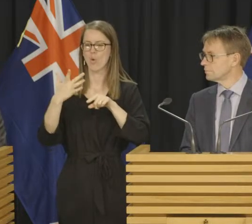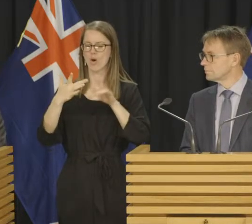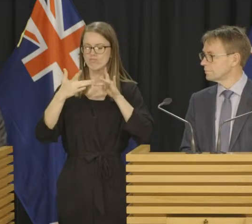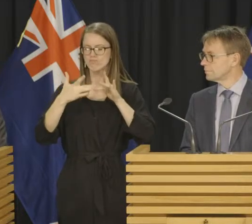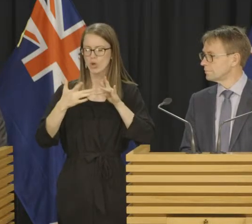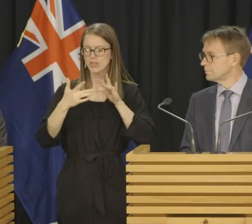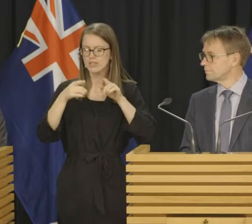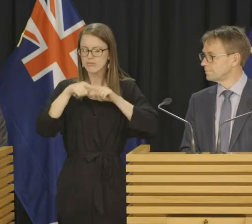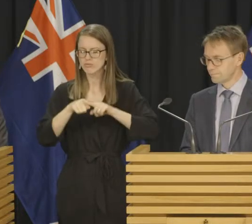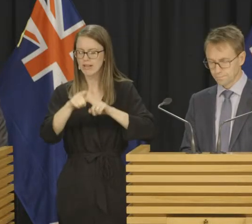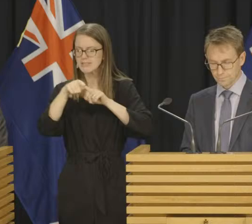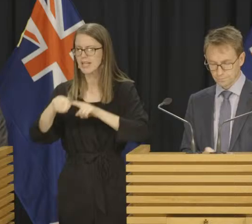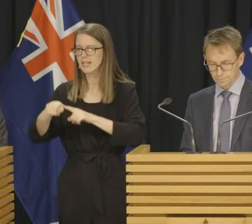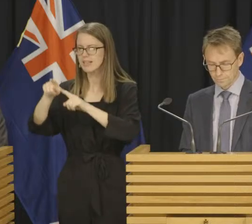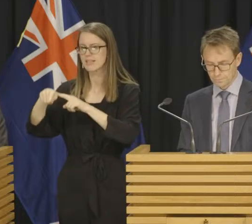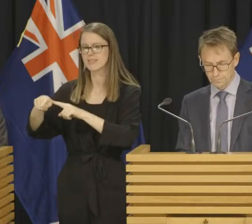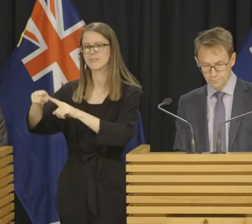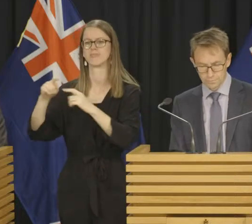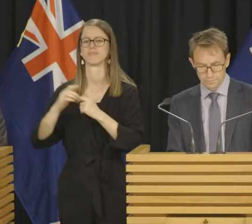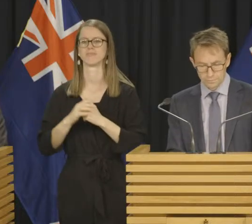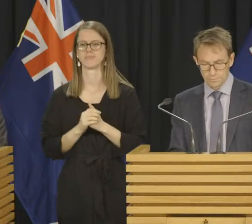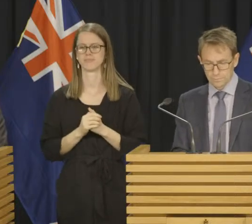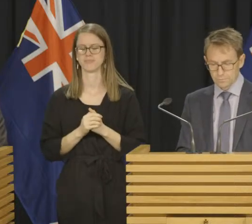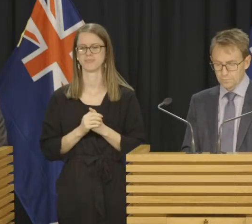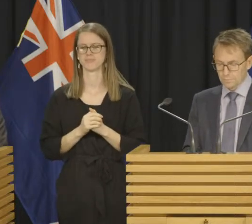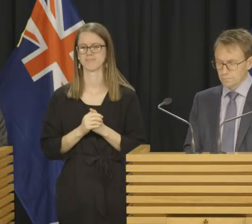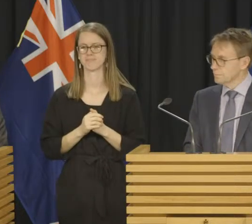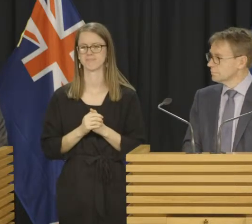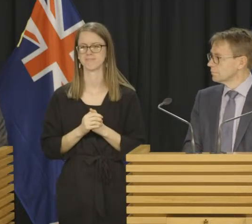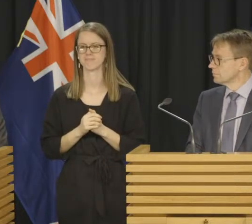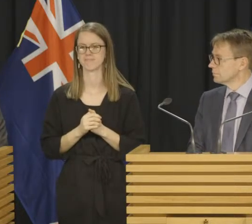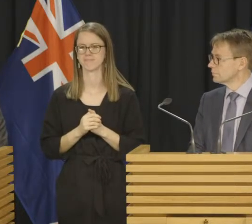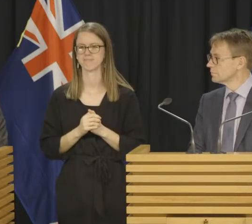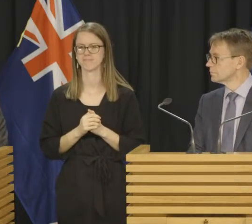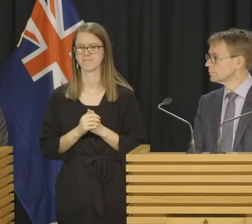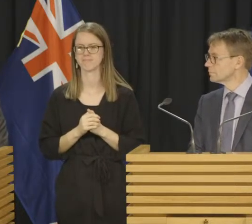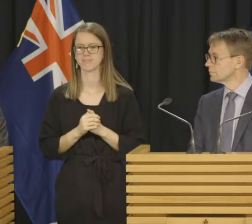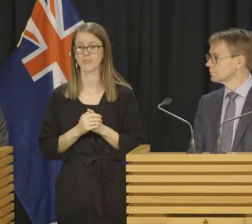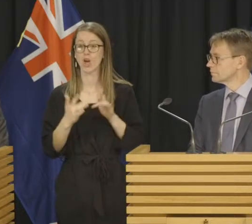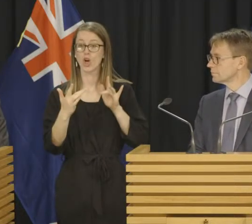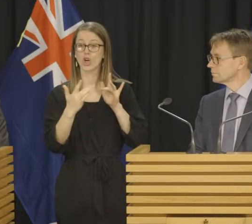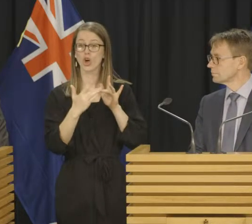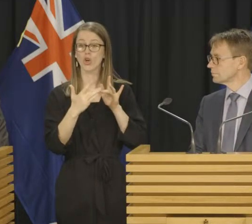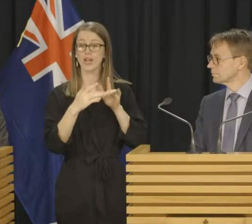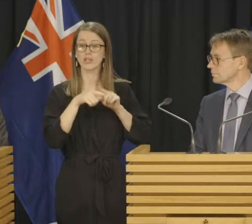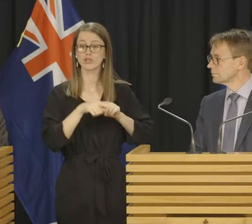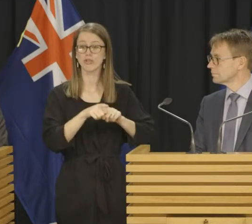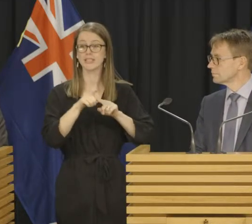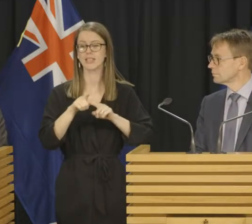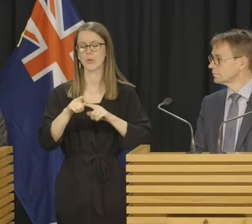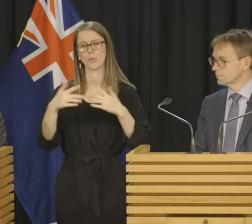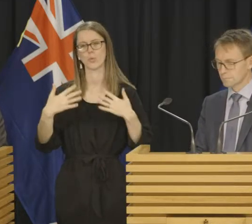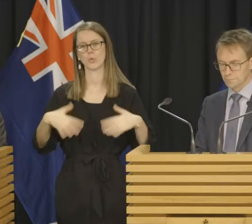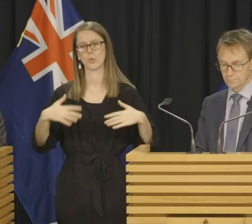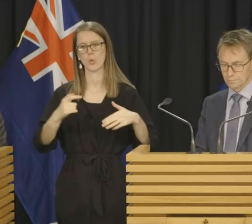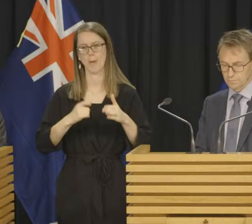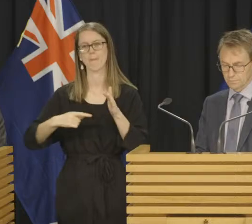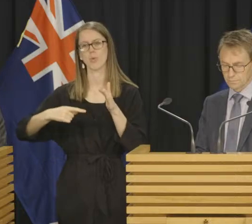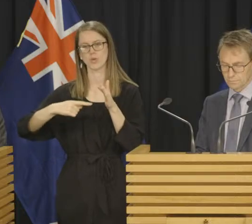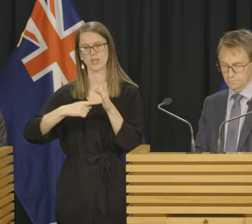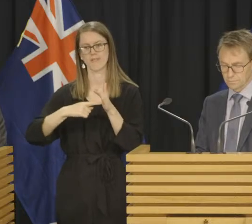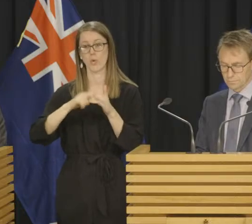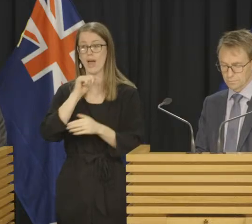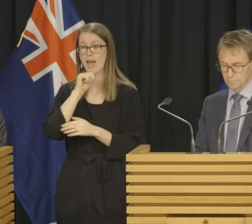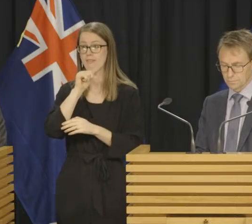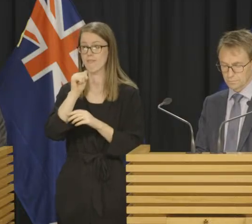technology. As we've said many times before, effective contact tracing is a vital part of our